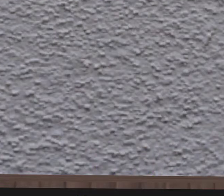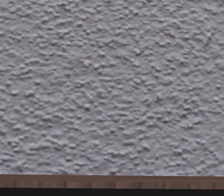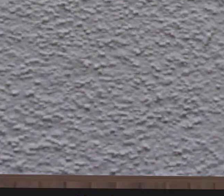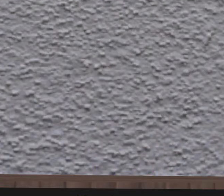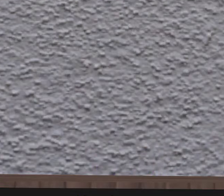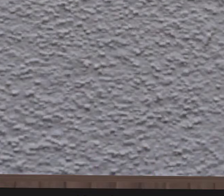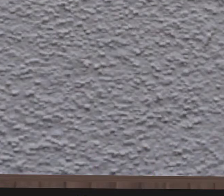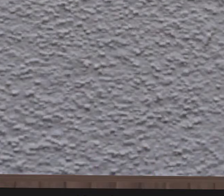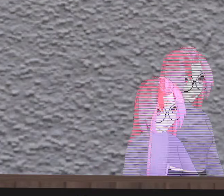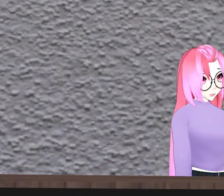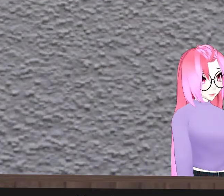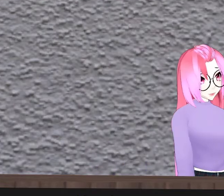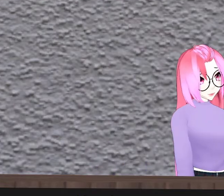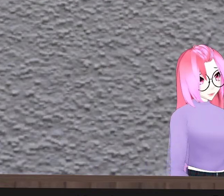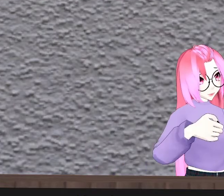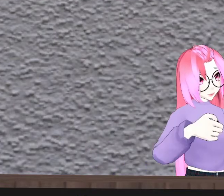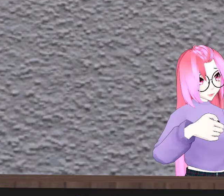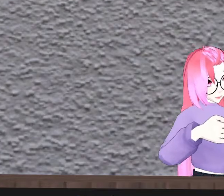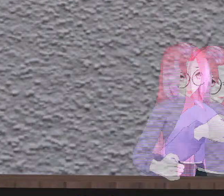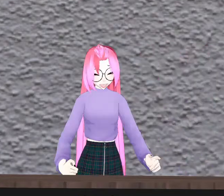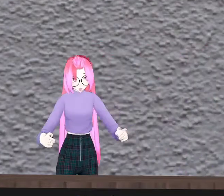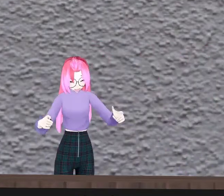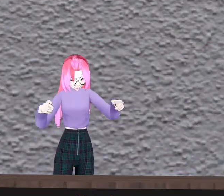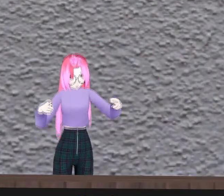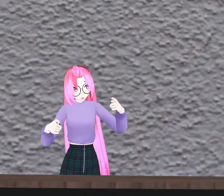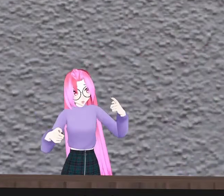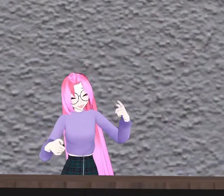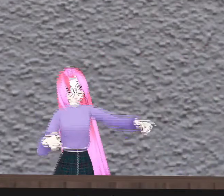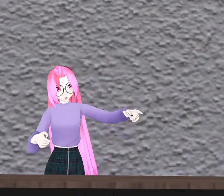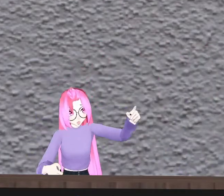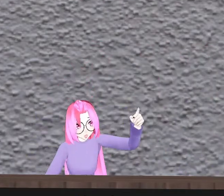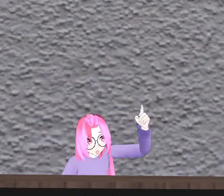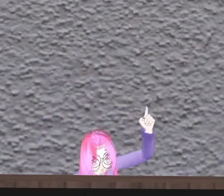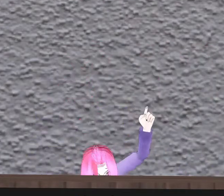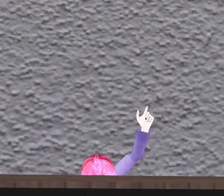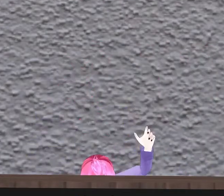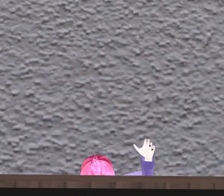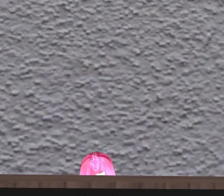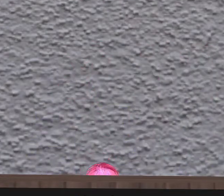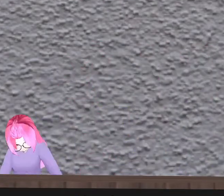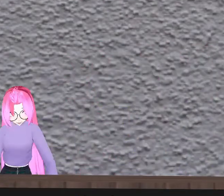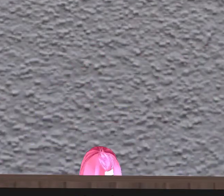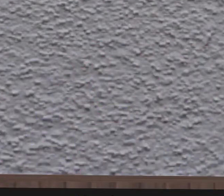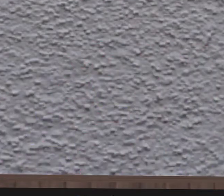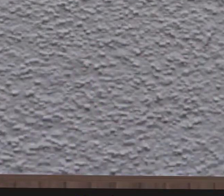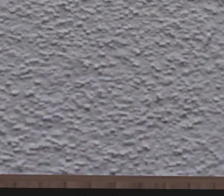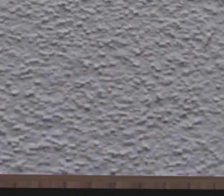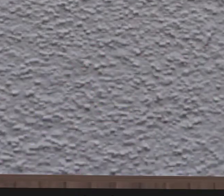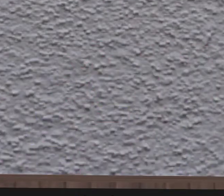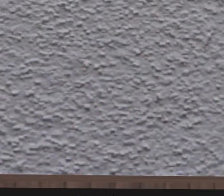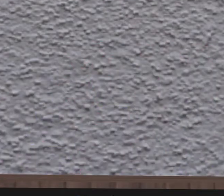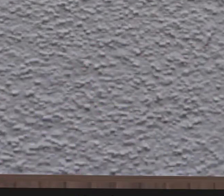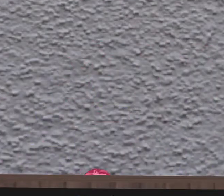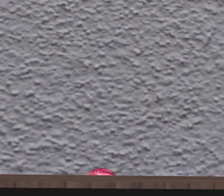You look like a Muppet right now, with just your You know hand what? being... Shh. It's okay. I'm behind the scenes right now. I'm behind the